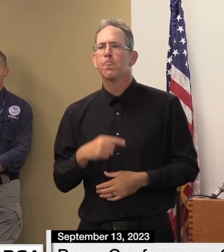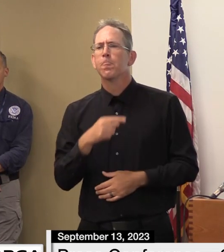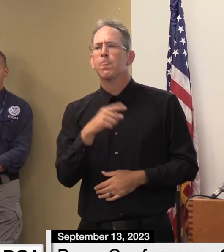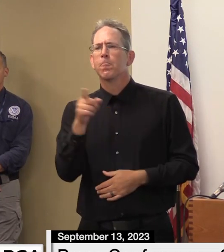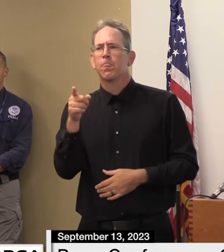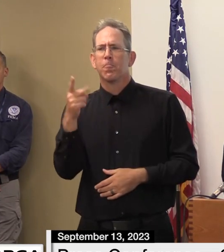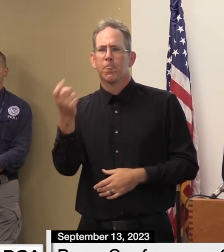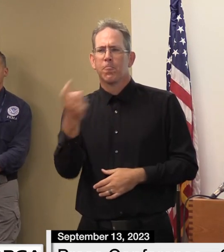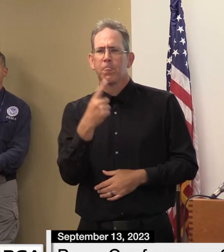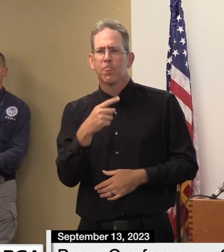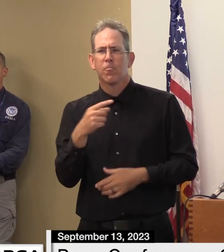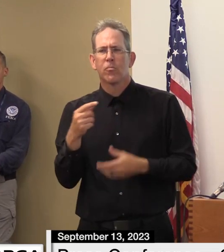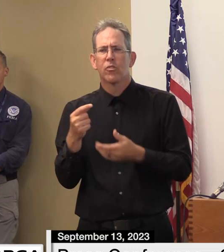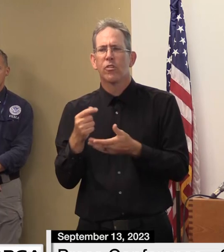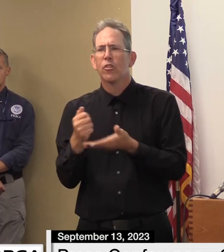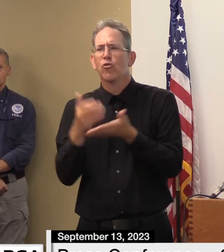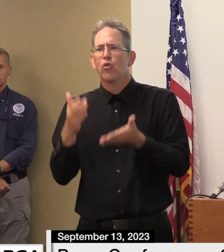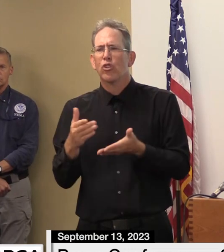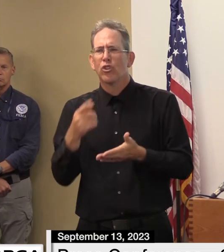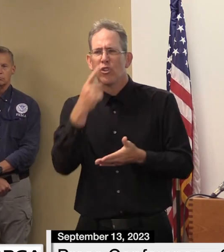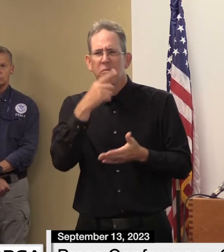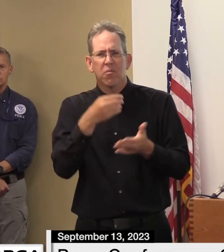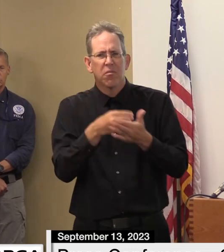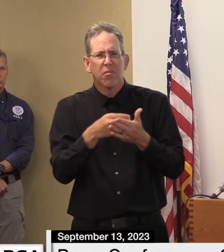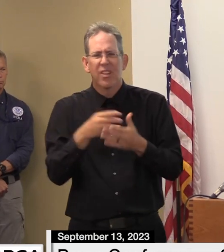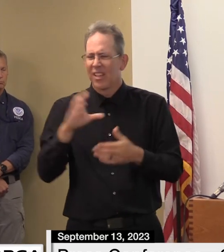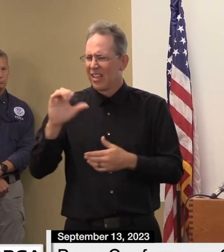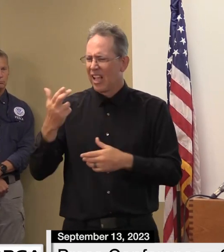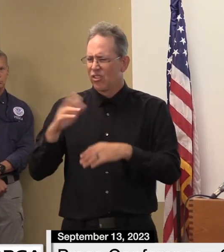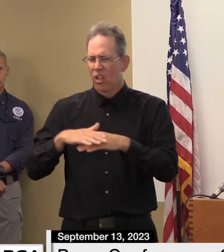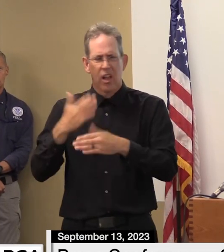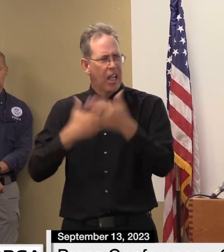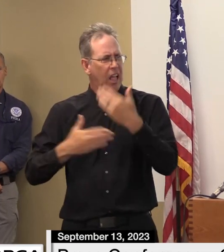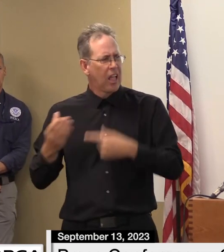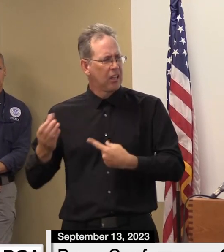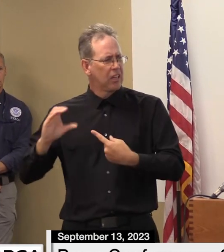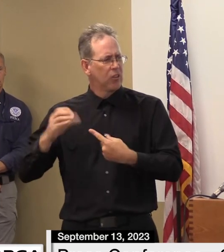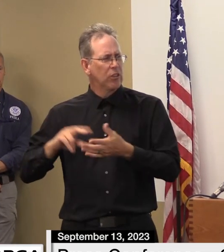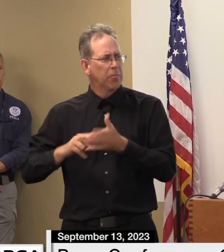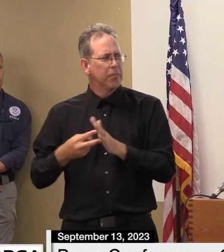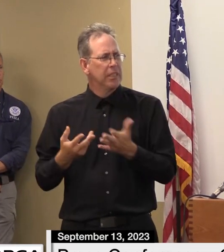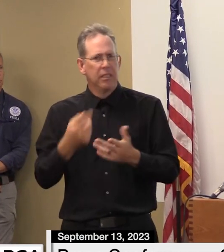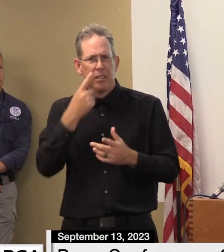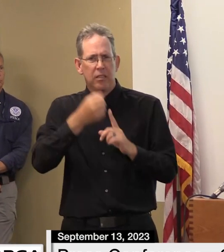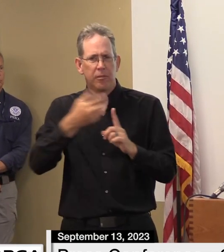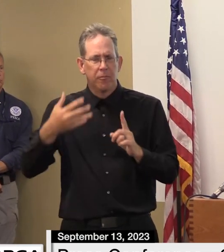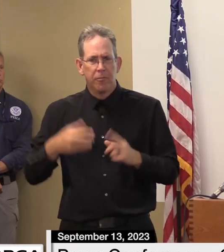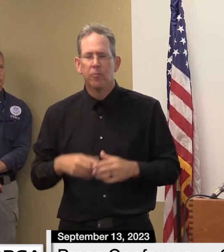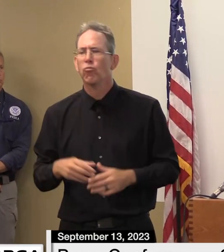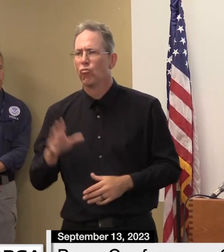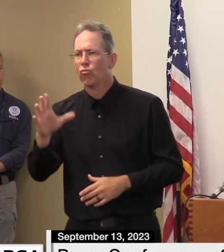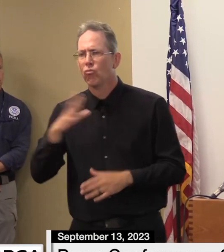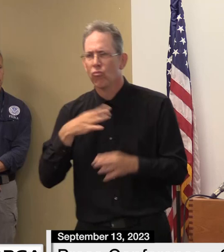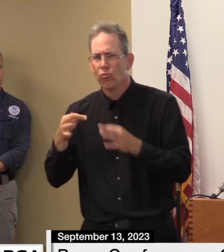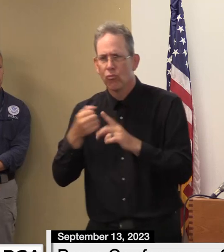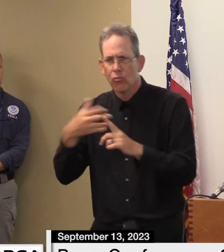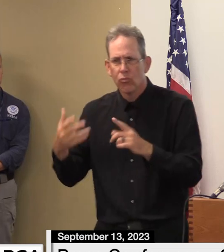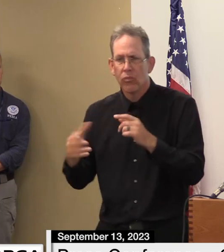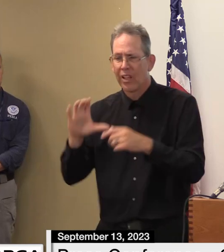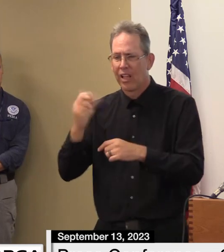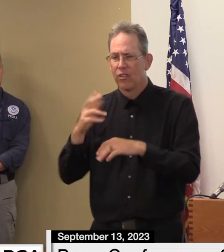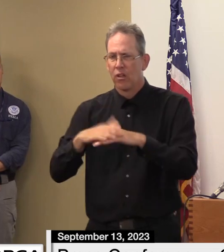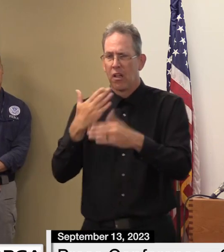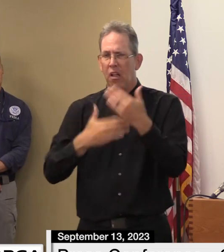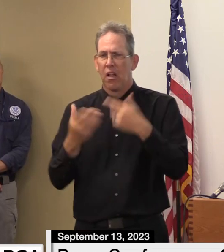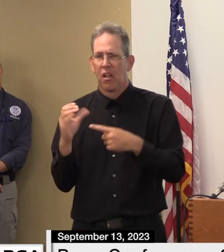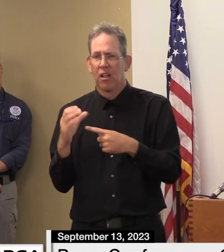on hand? Why do we have more of it right now, and why is it money we're able to loan out? Yeah, for sure. So when this program was originally created back in